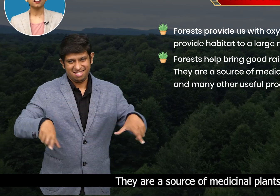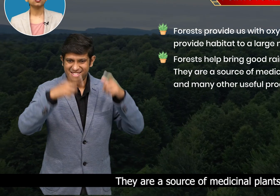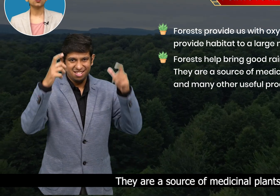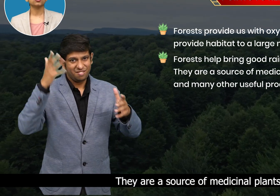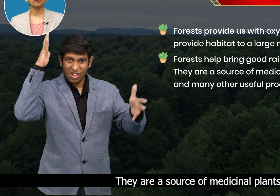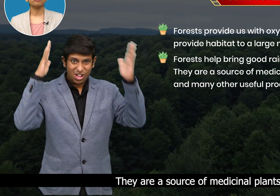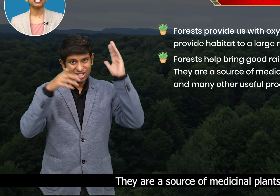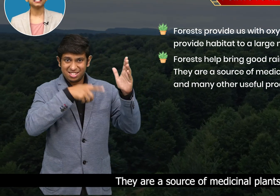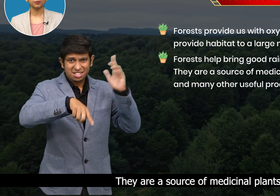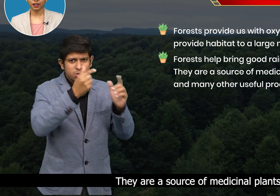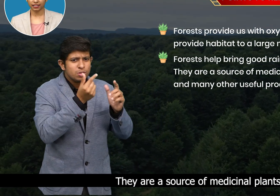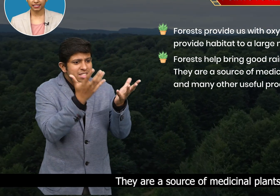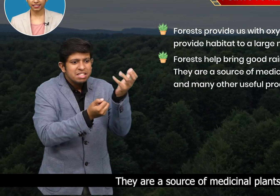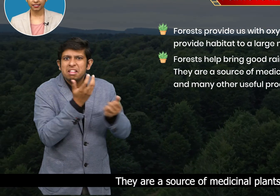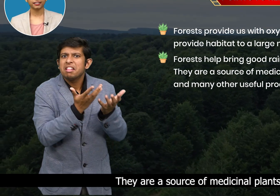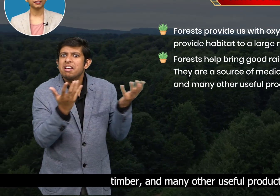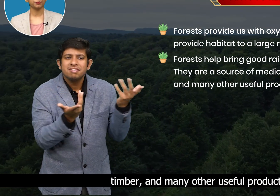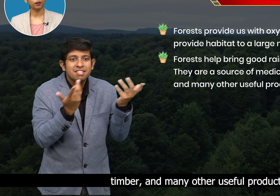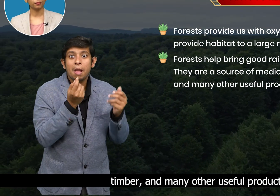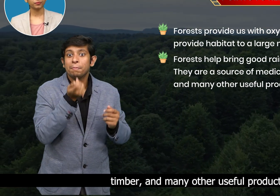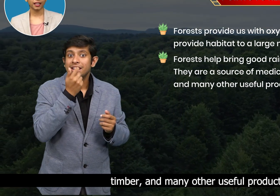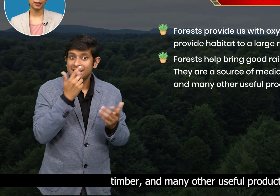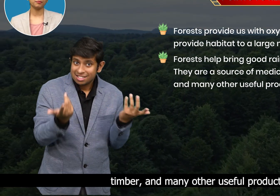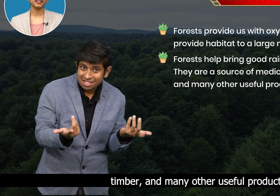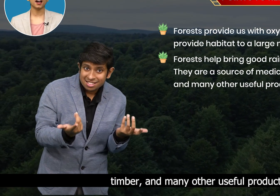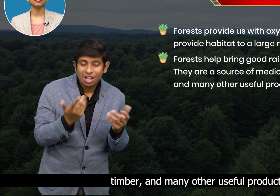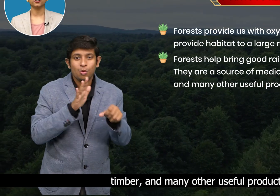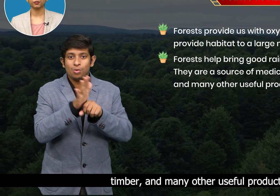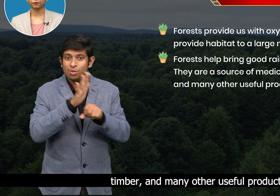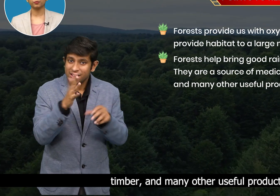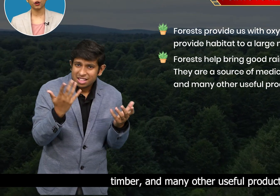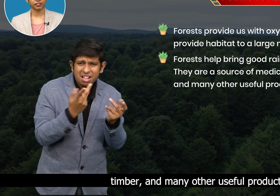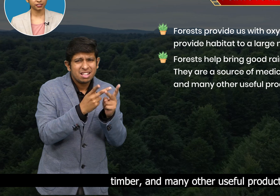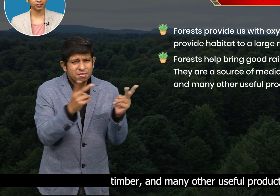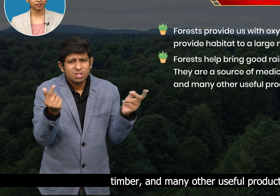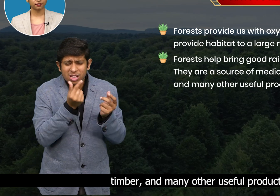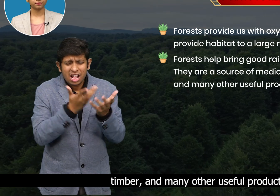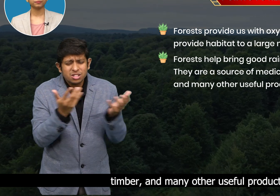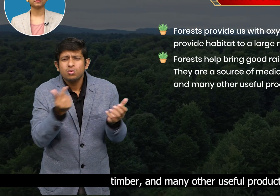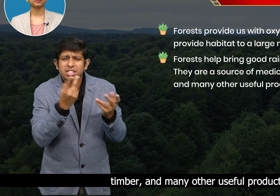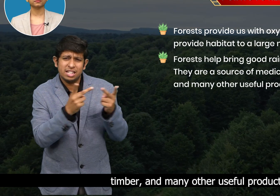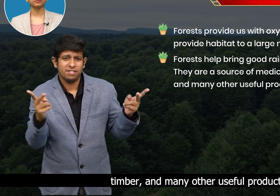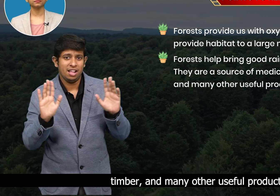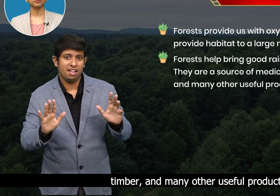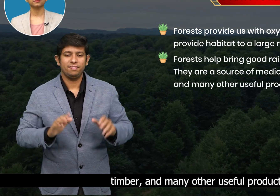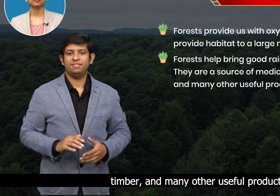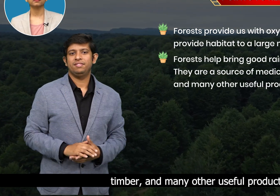They are a source of medicinal plants, timber, and many other useful products.